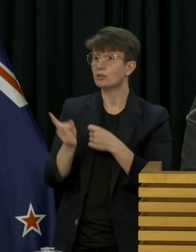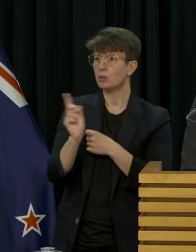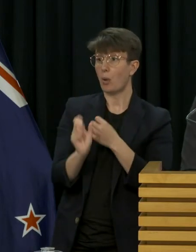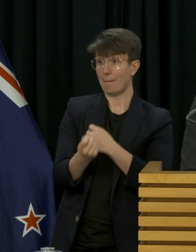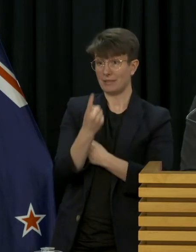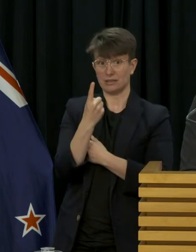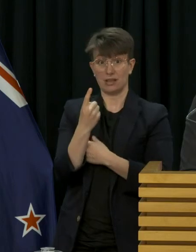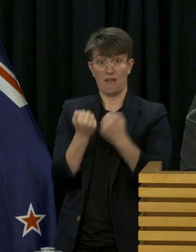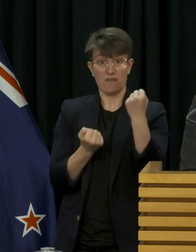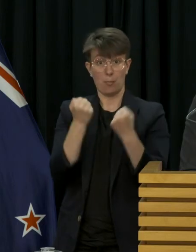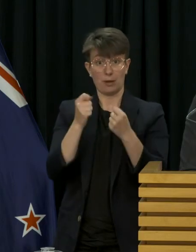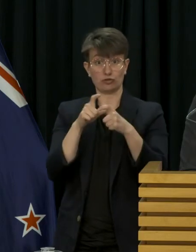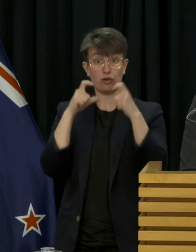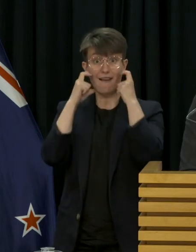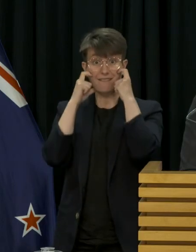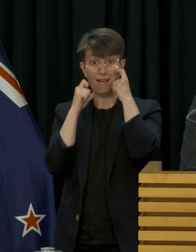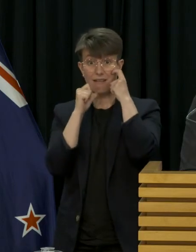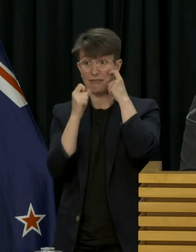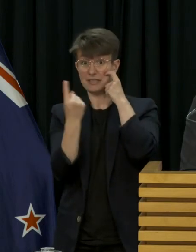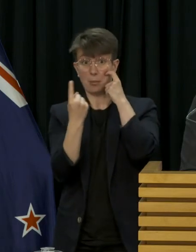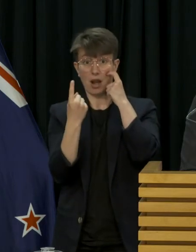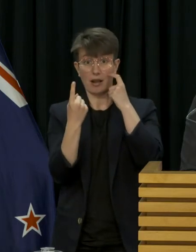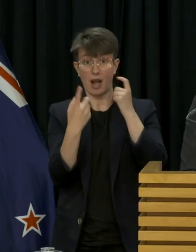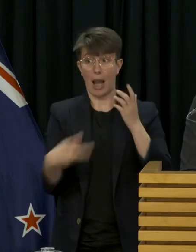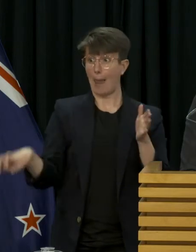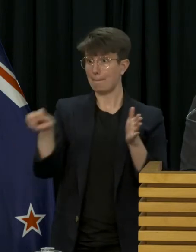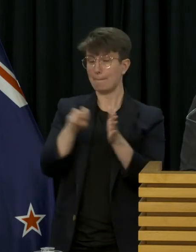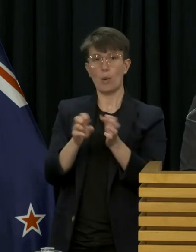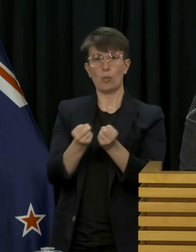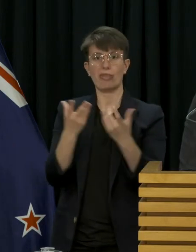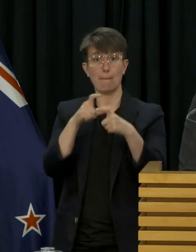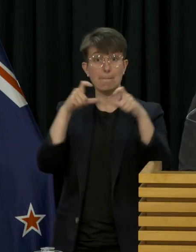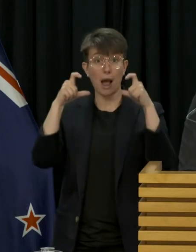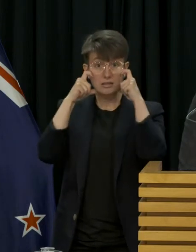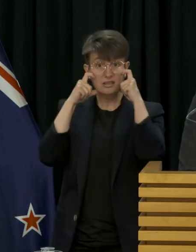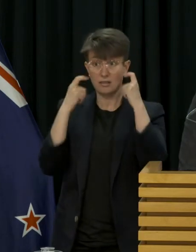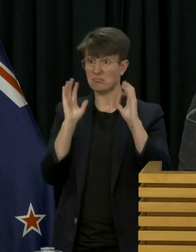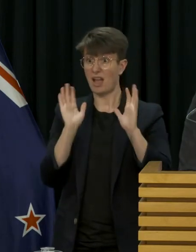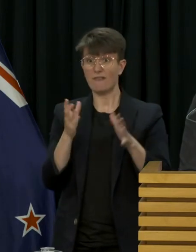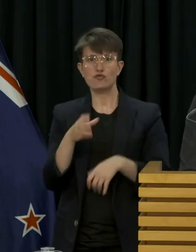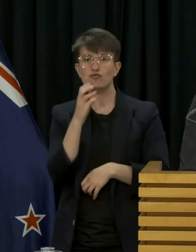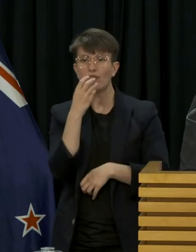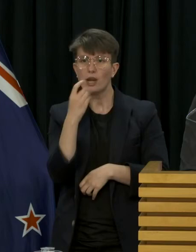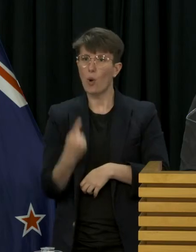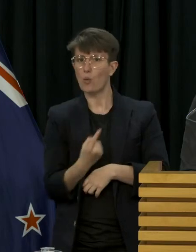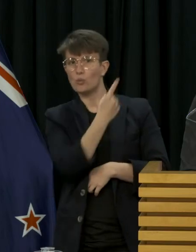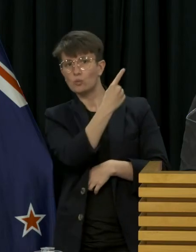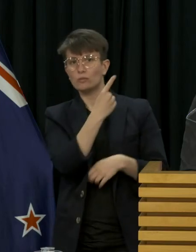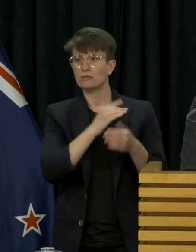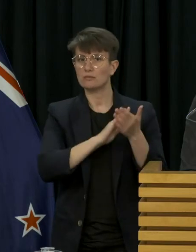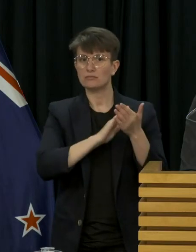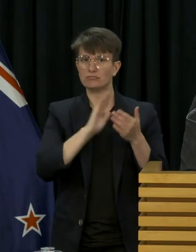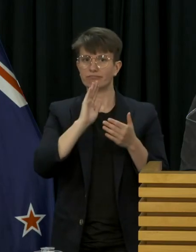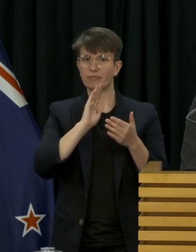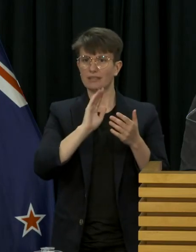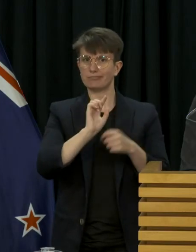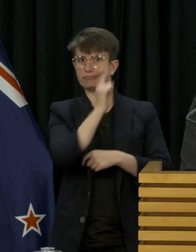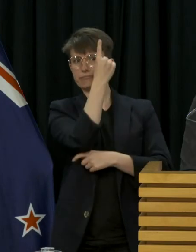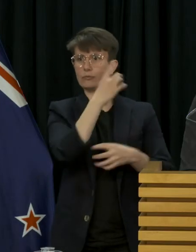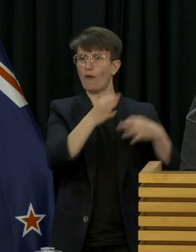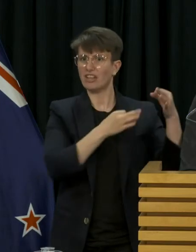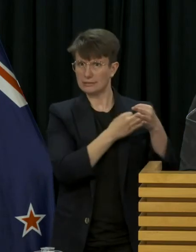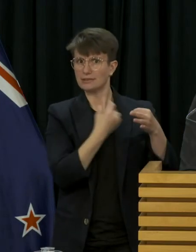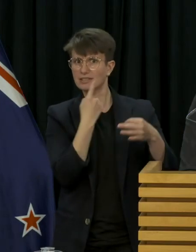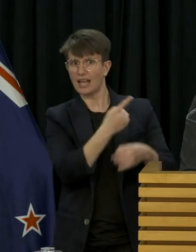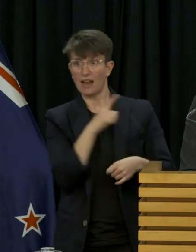in their HQ and say somebody just got on without a mask? Well, look, in those situations, again, there's not necessarily an expectation they would be able to resolve